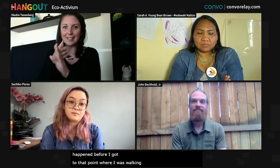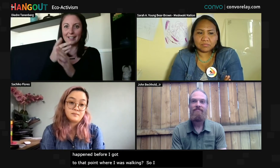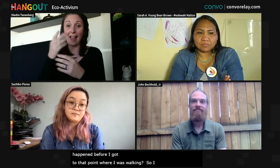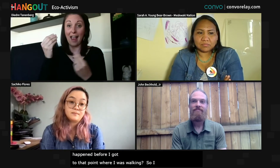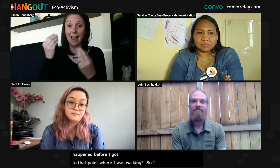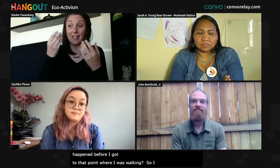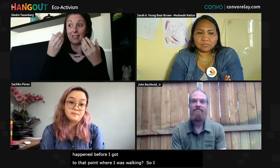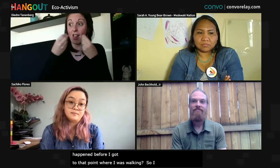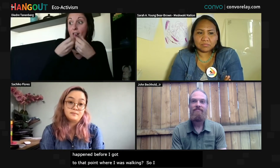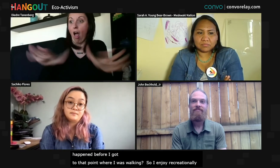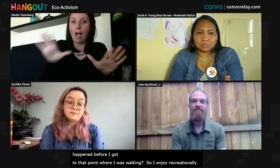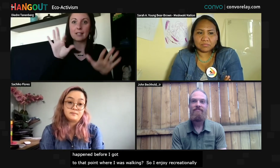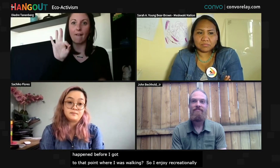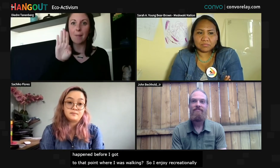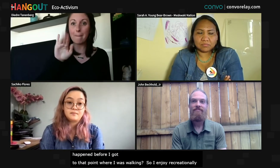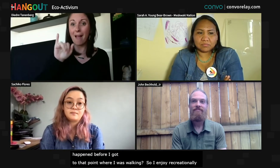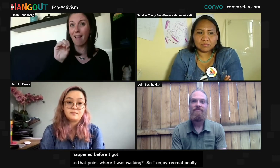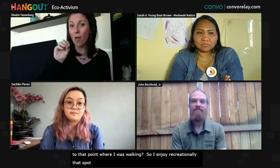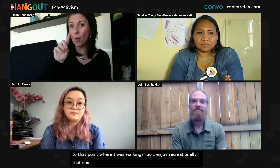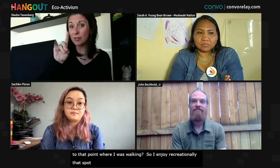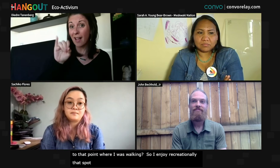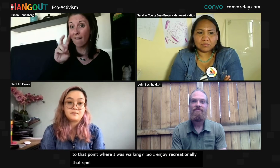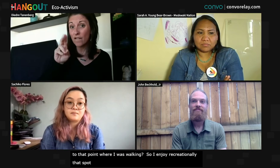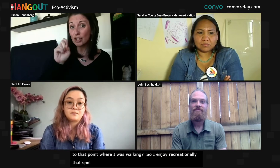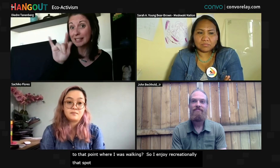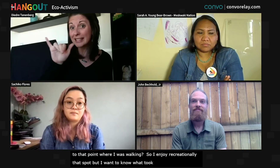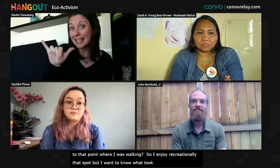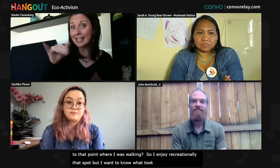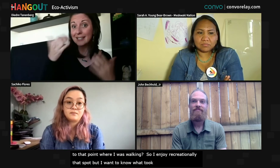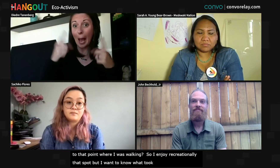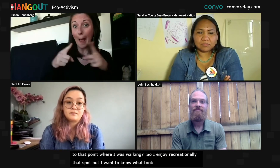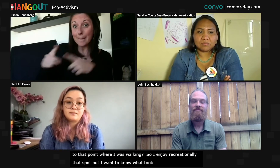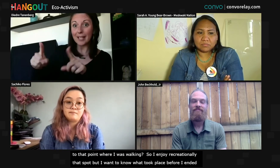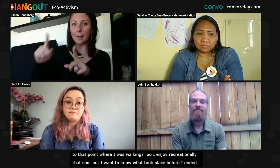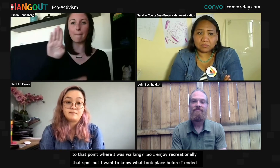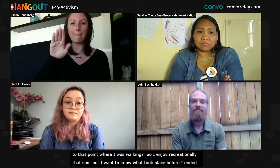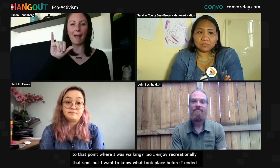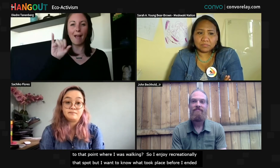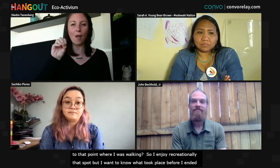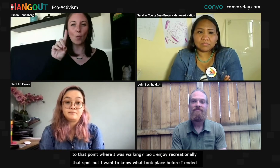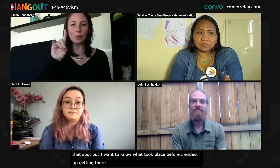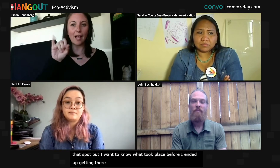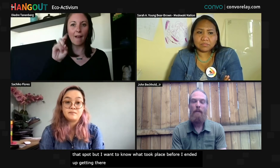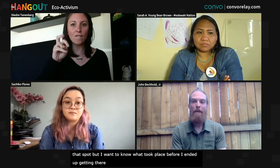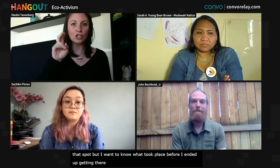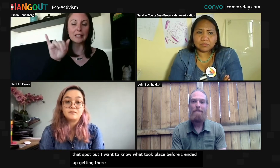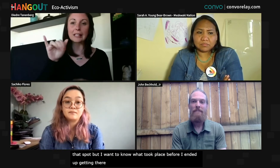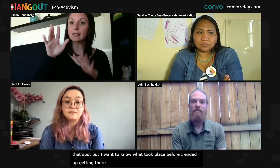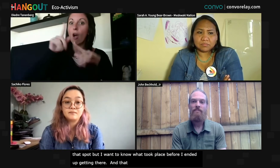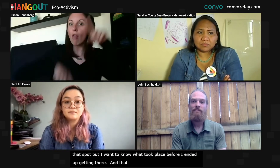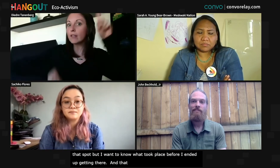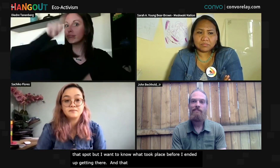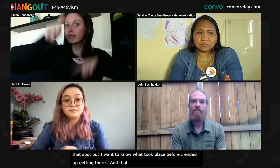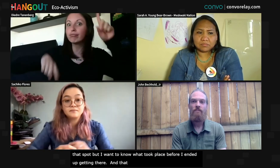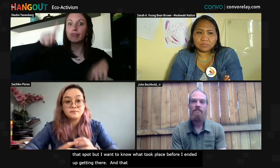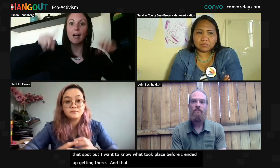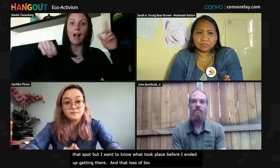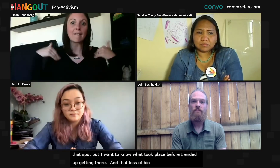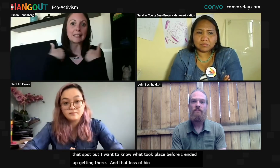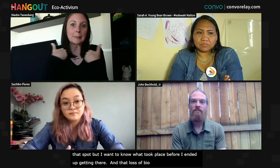what took place before I ended up getting there. And that loss of biodiversity is happening. And biodiversity, I